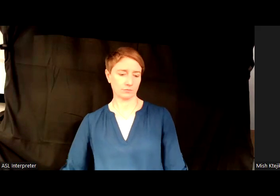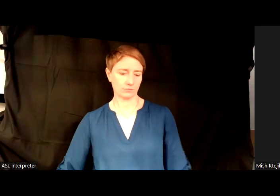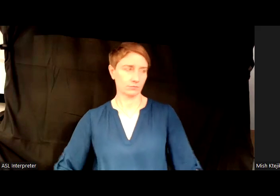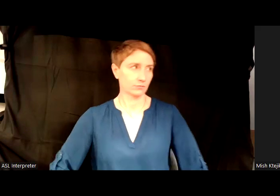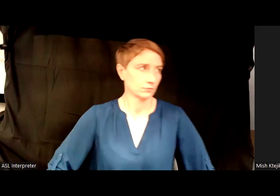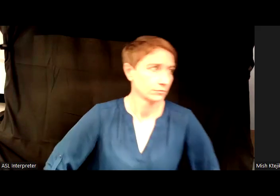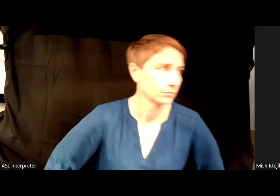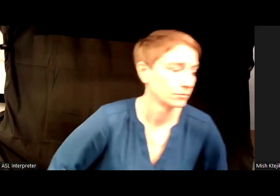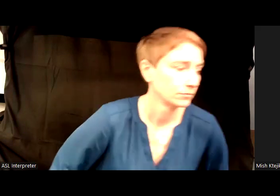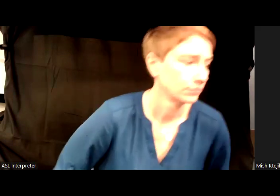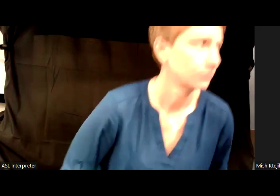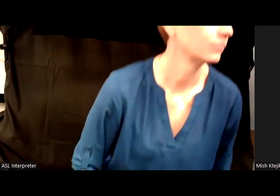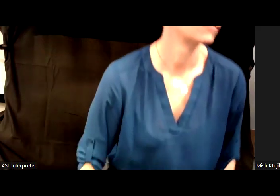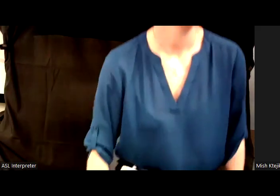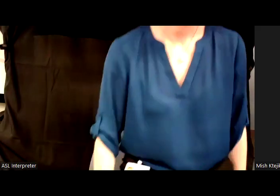We are moving.